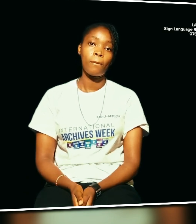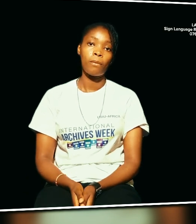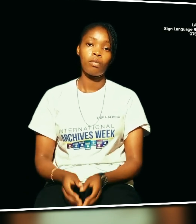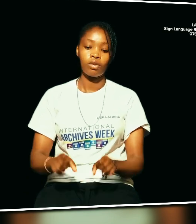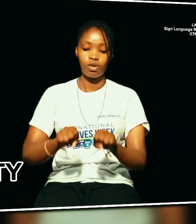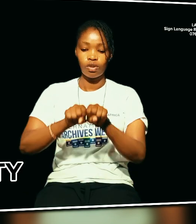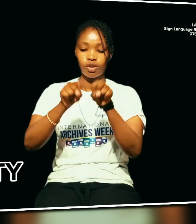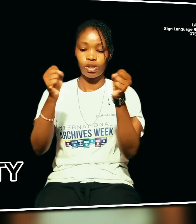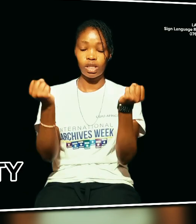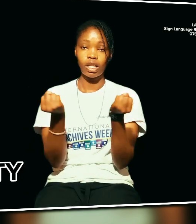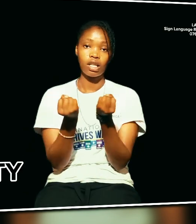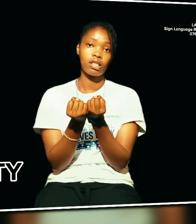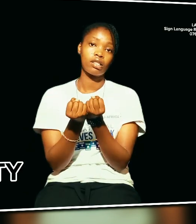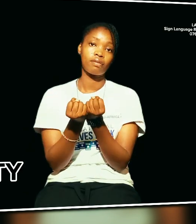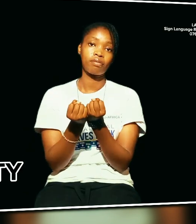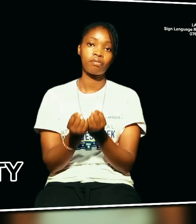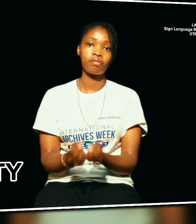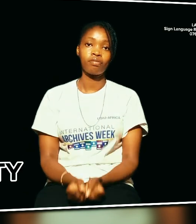society,